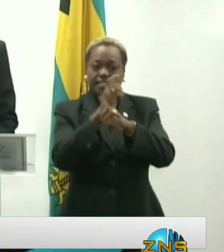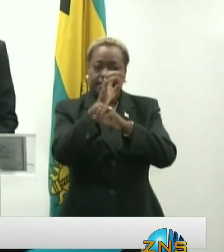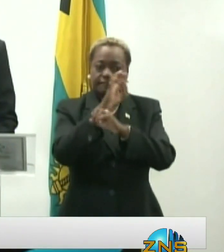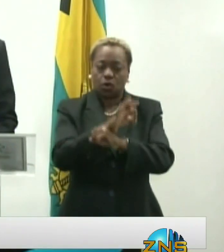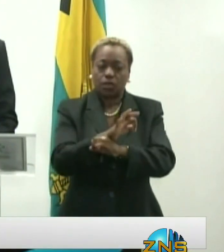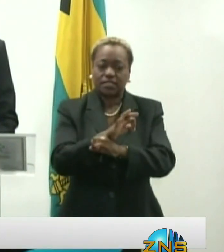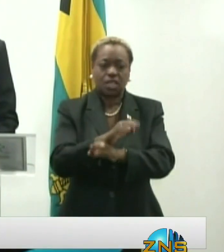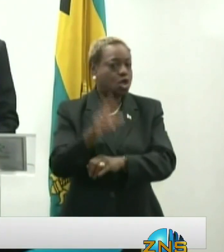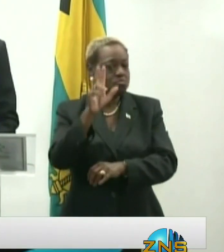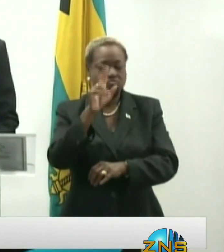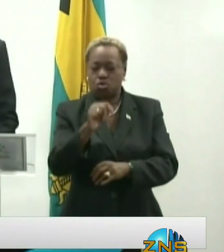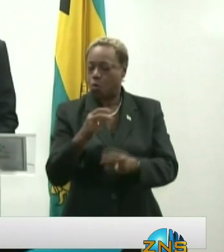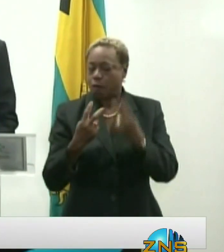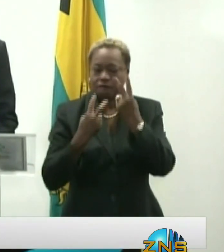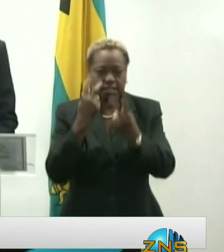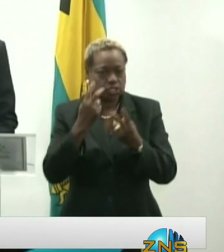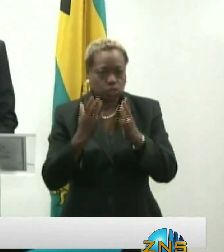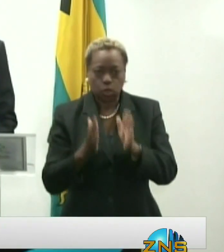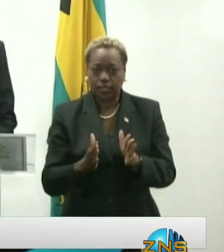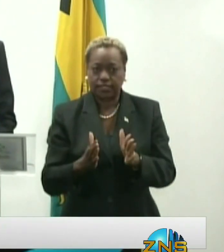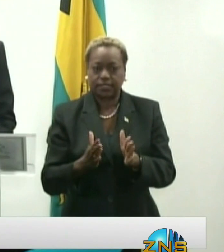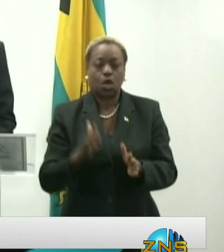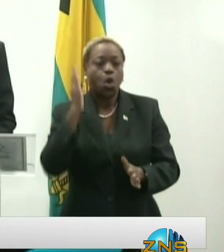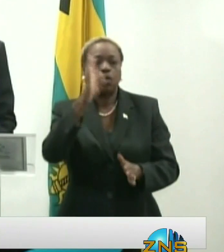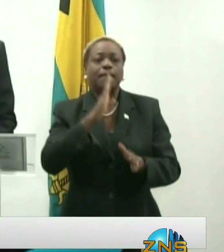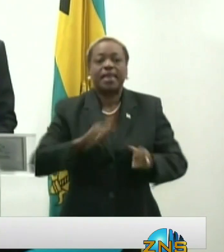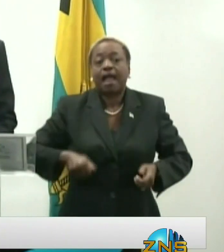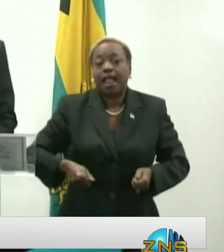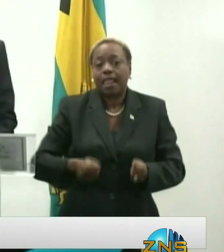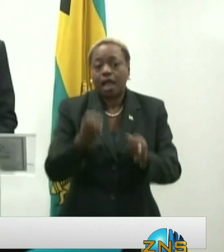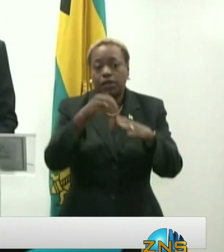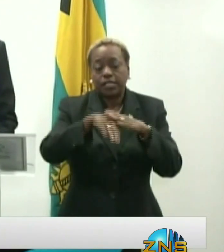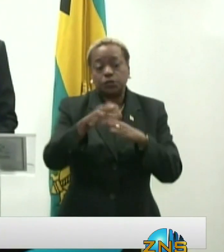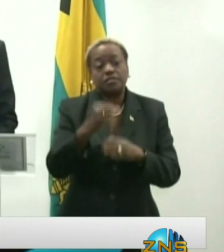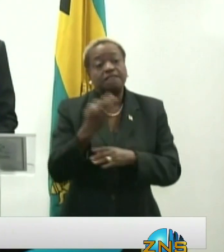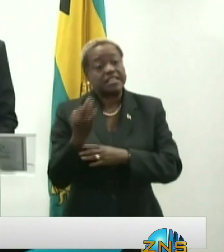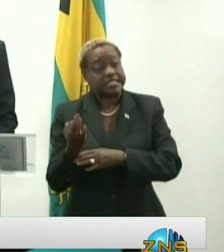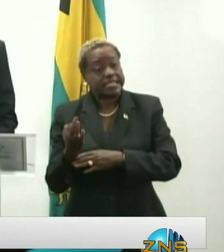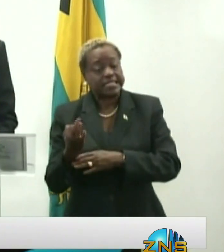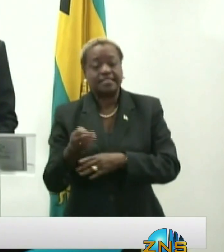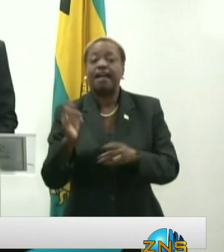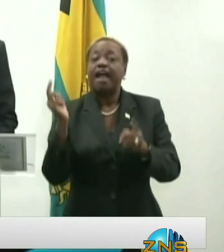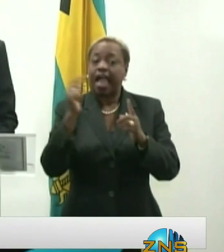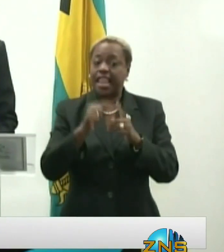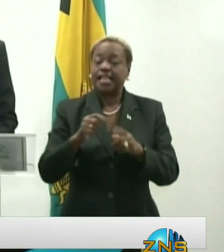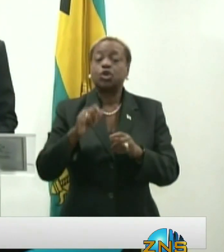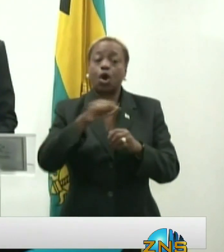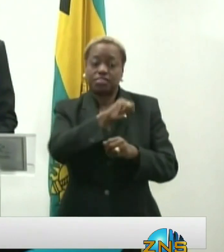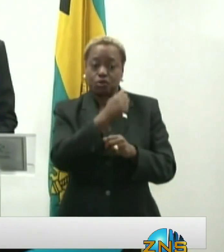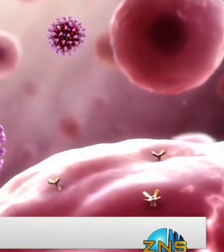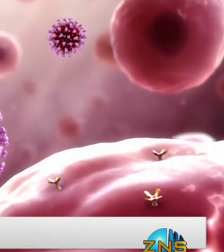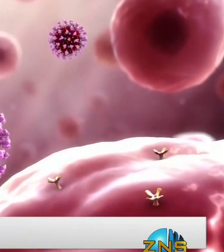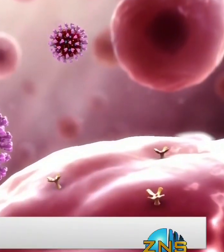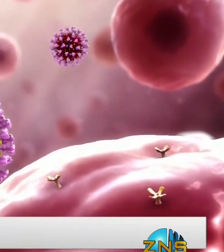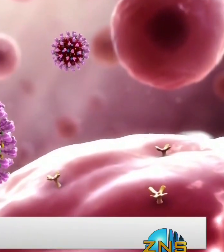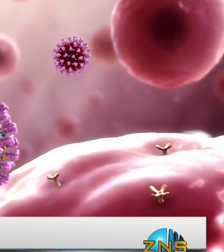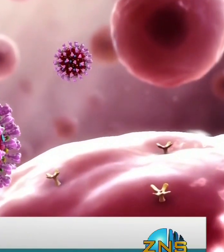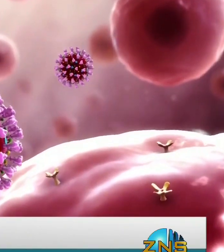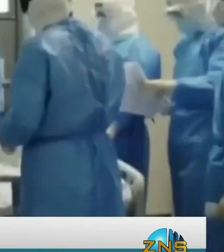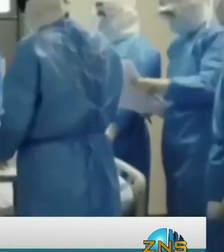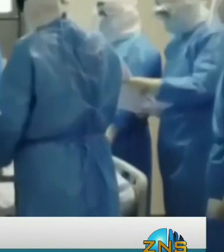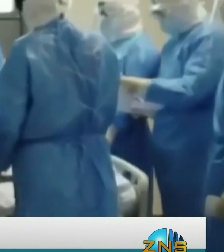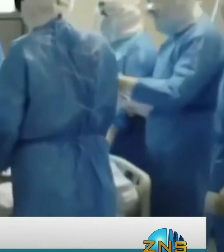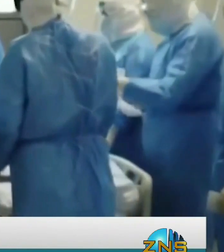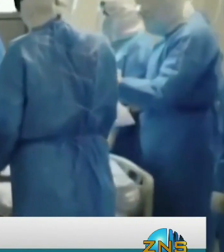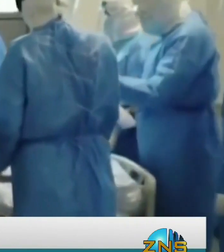Most Honorable Dr. Hubert Minnis, says the health, safety, and well-being of Bahamians is his greatest priority. He says the government has